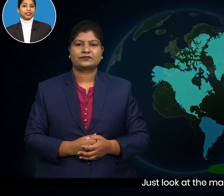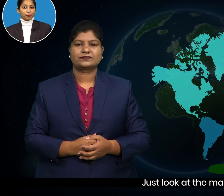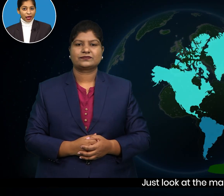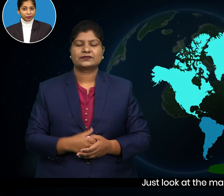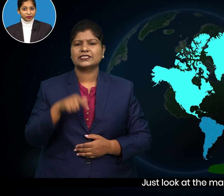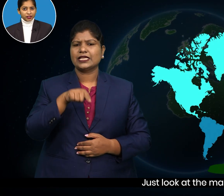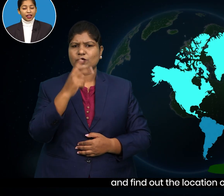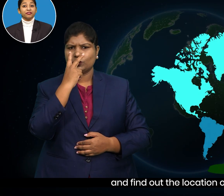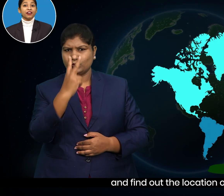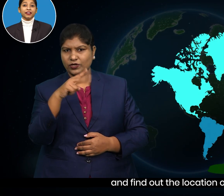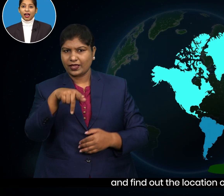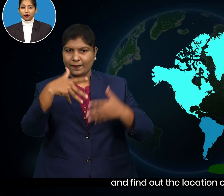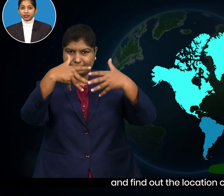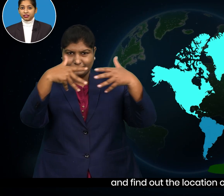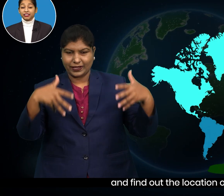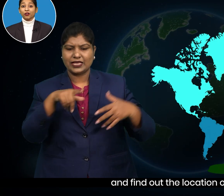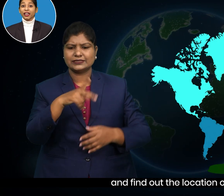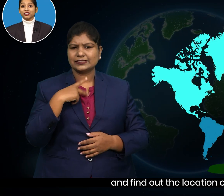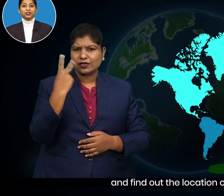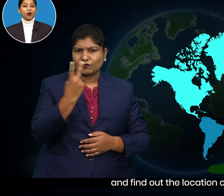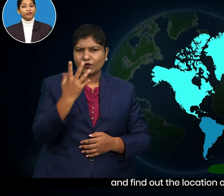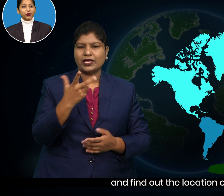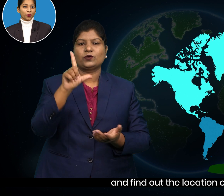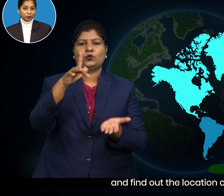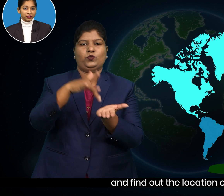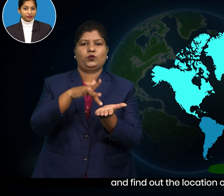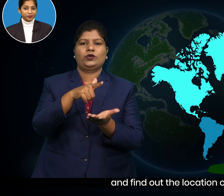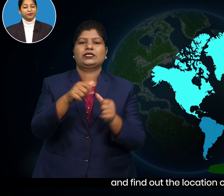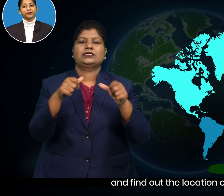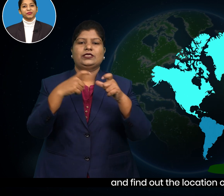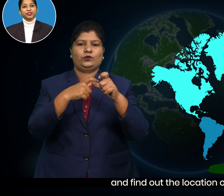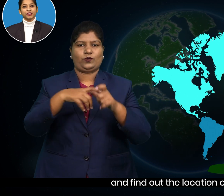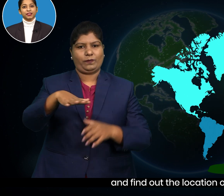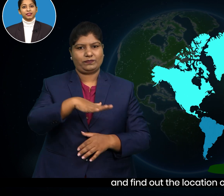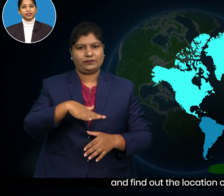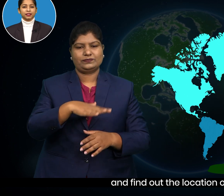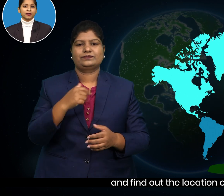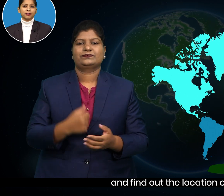Just look at the map and find out the locations of Europe.